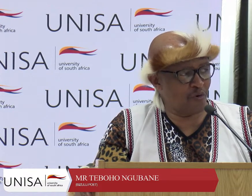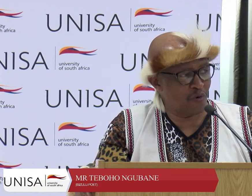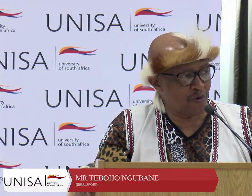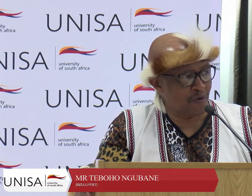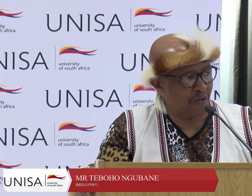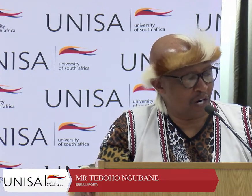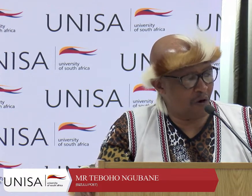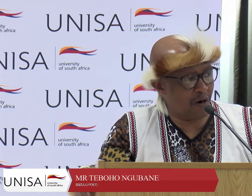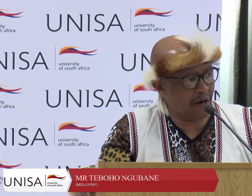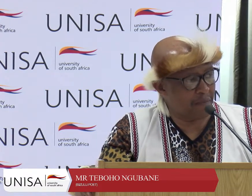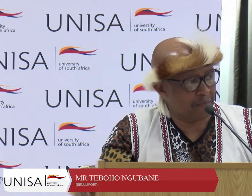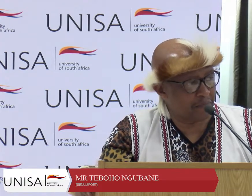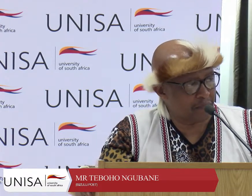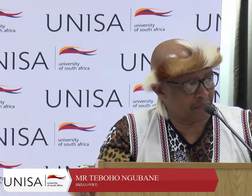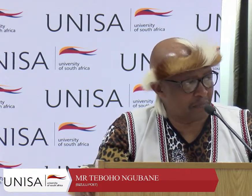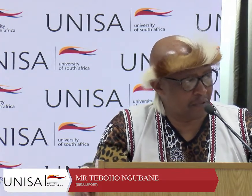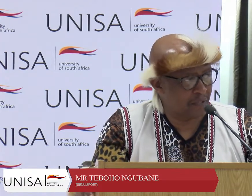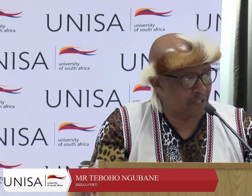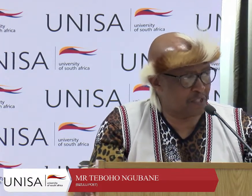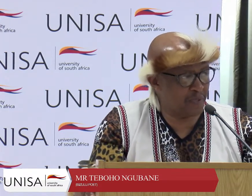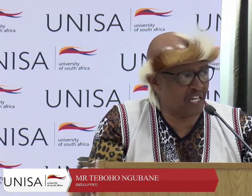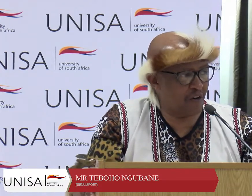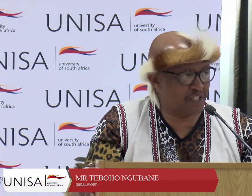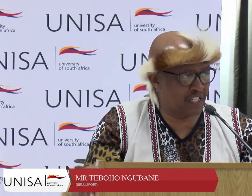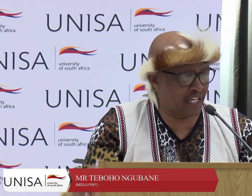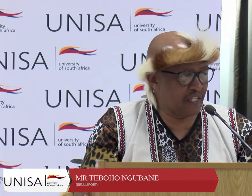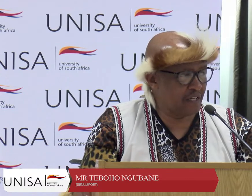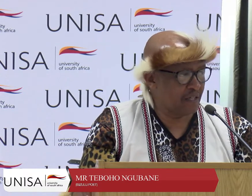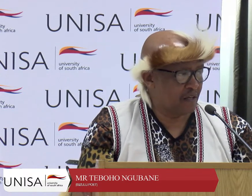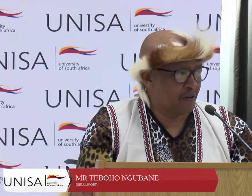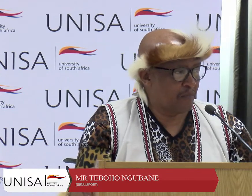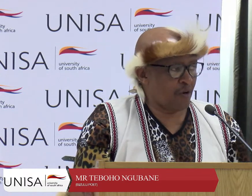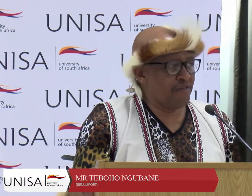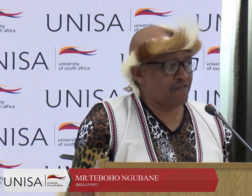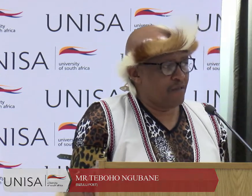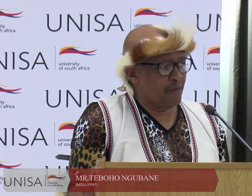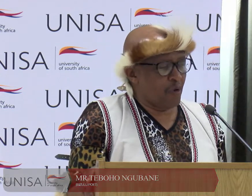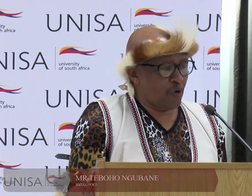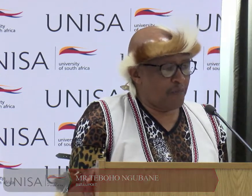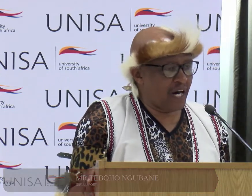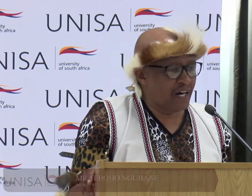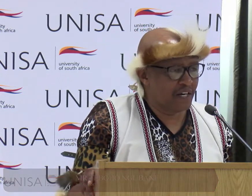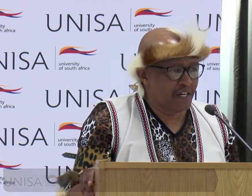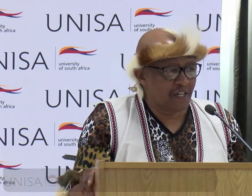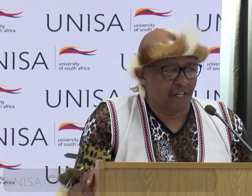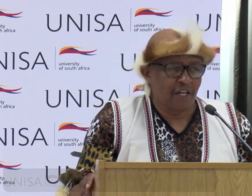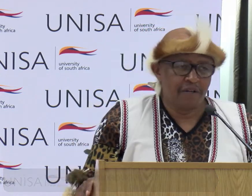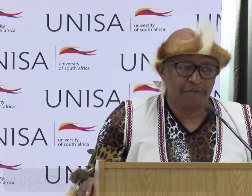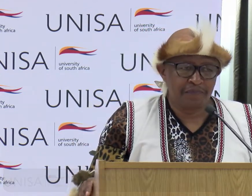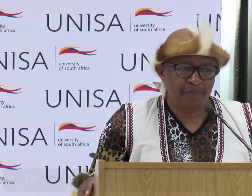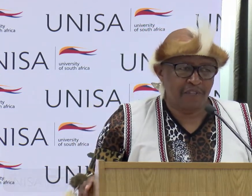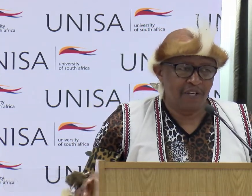presenting you our speaker of the day, Prof. Moropa.